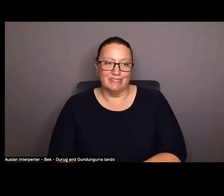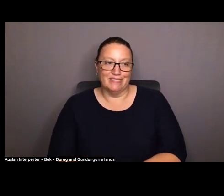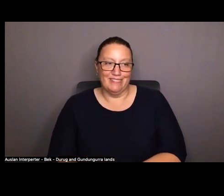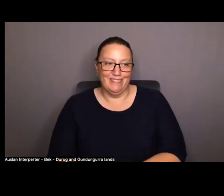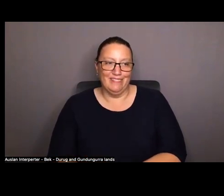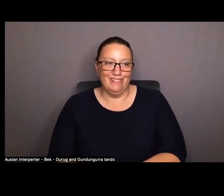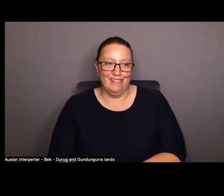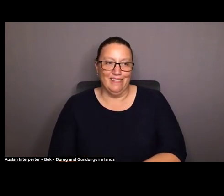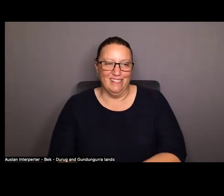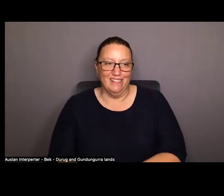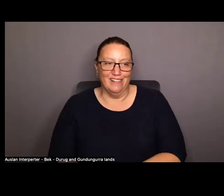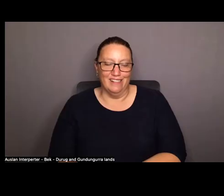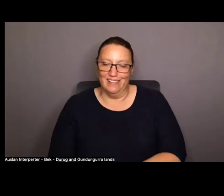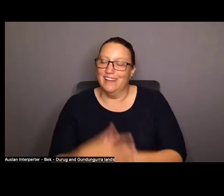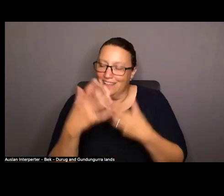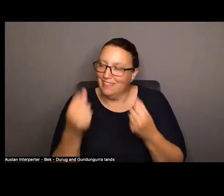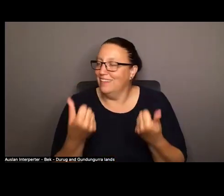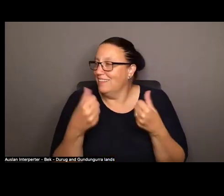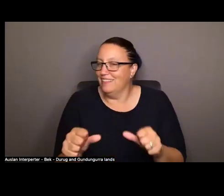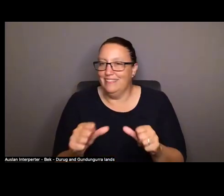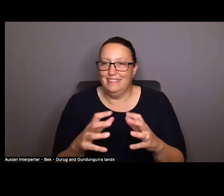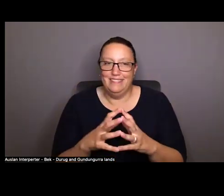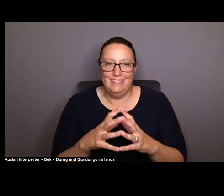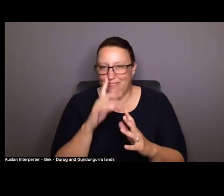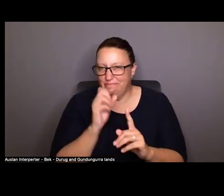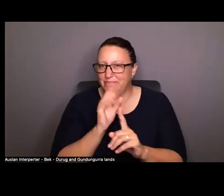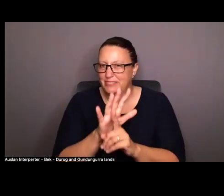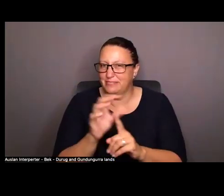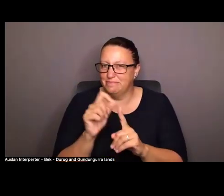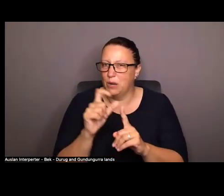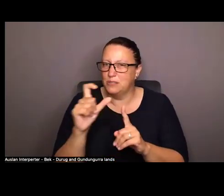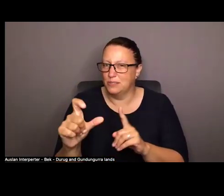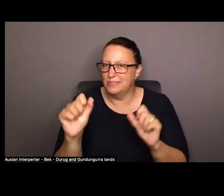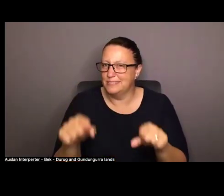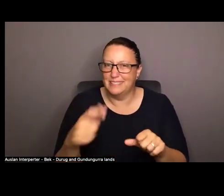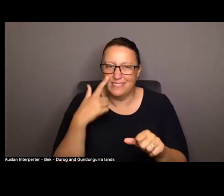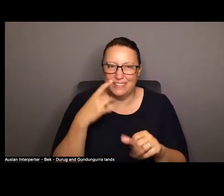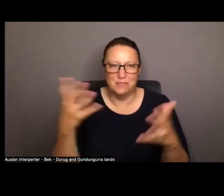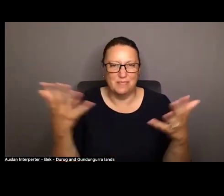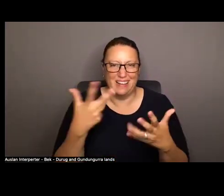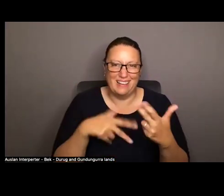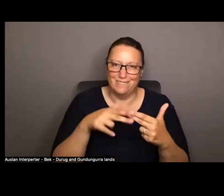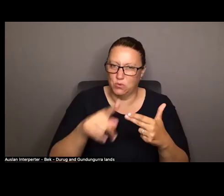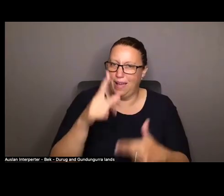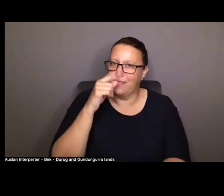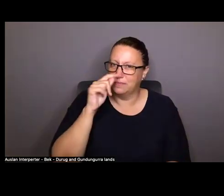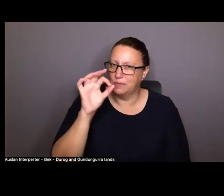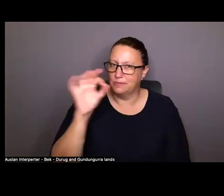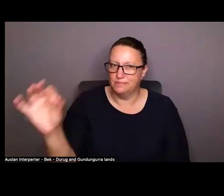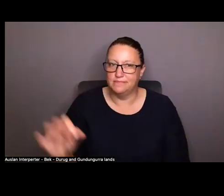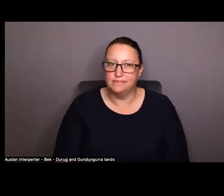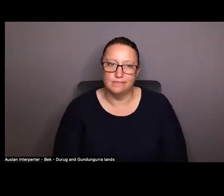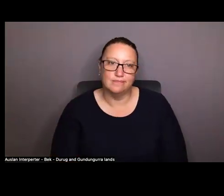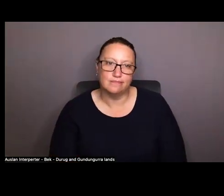And there is a like a something you can put in your postcode to and find out where you're eligible. Yeah. So there